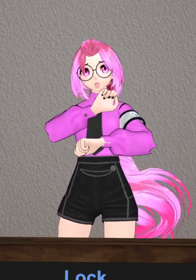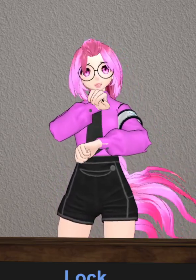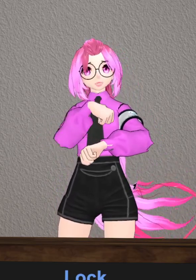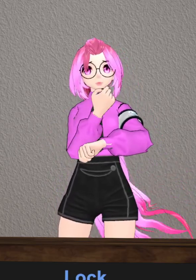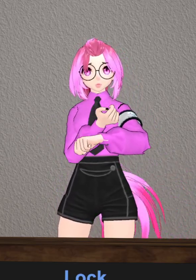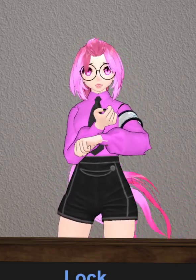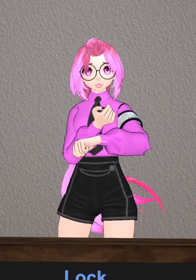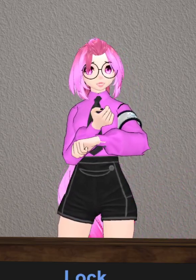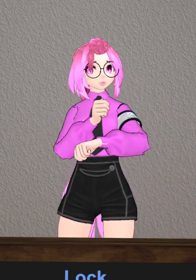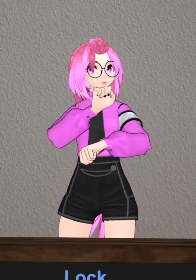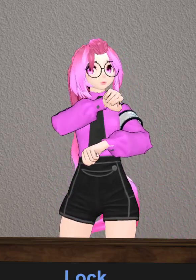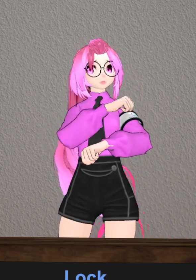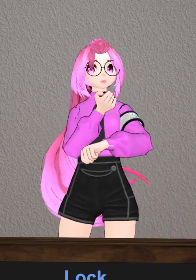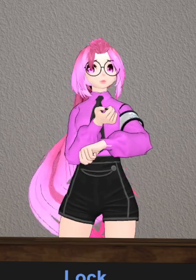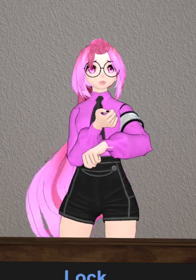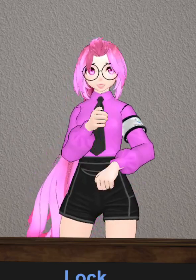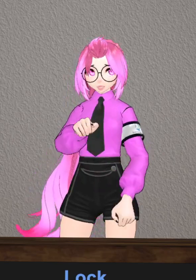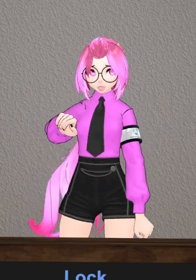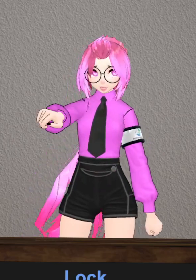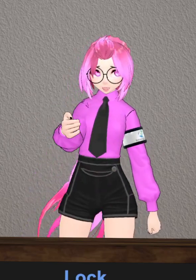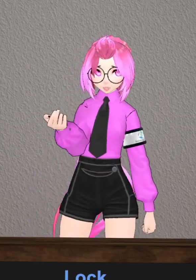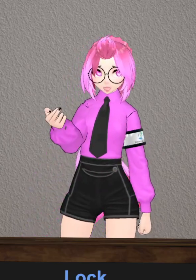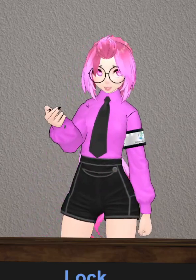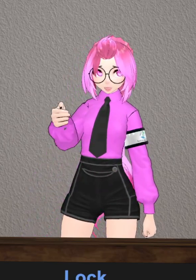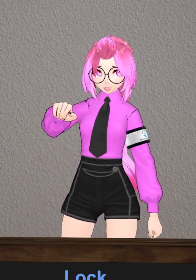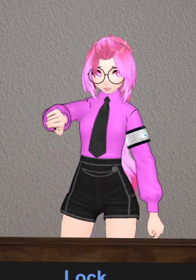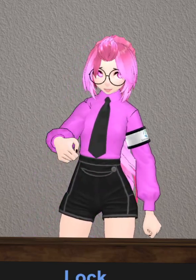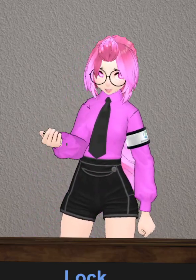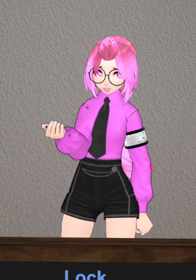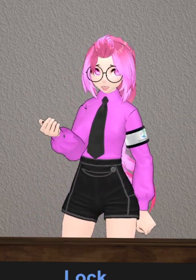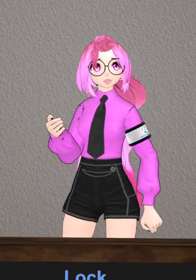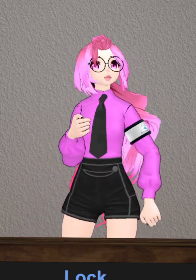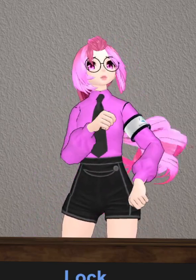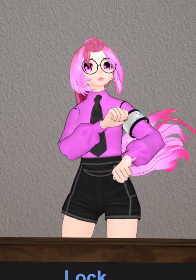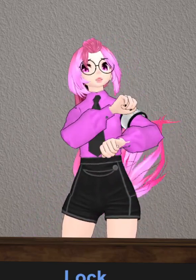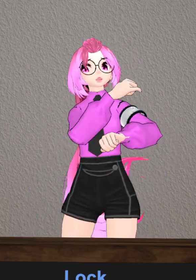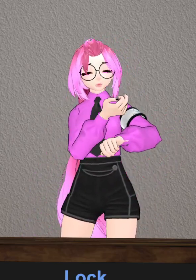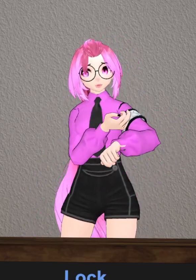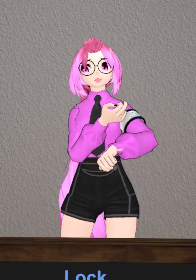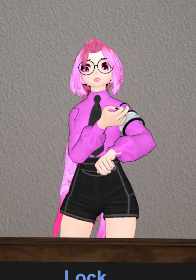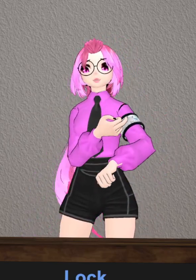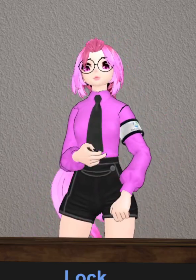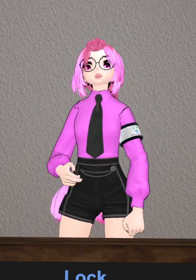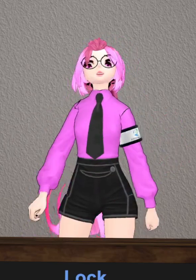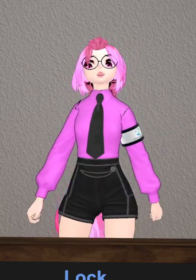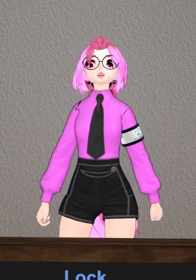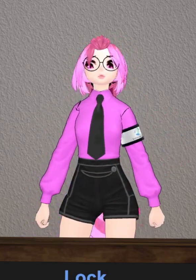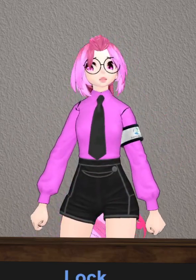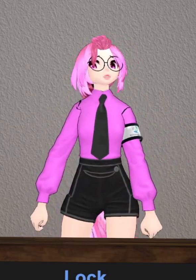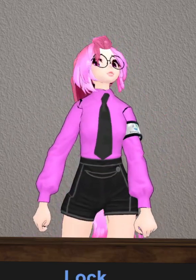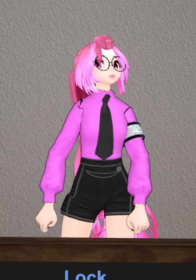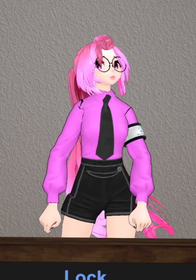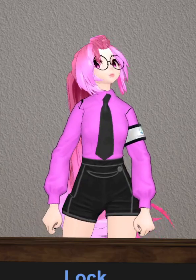pros. Psh. Psh. I think like it's like turning the key, you know? Poof. Turn that key. Yes.